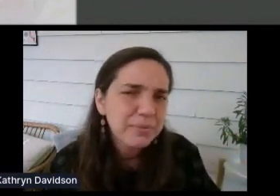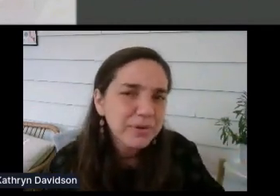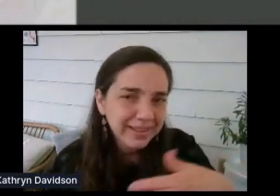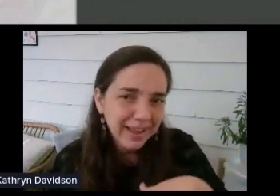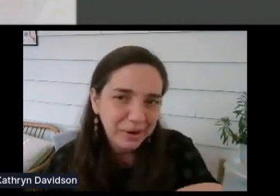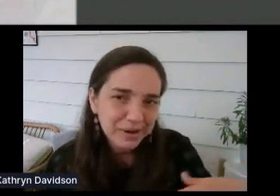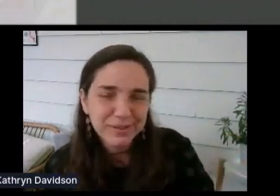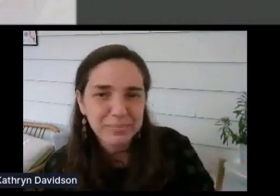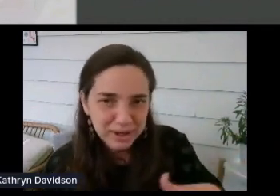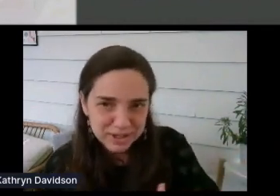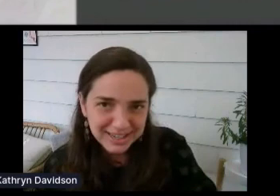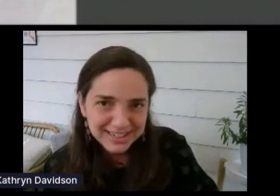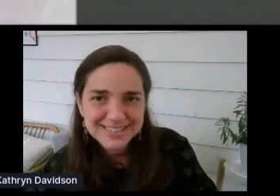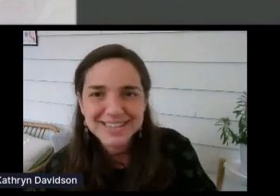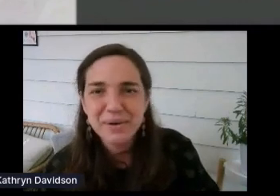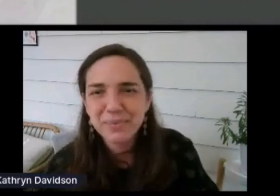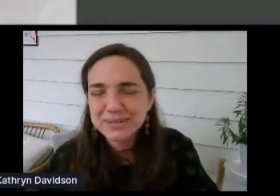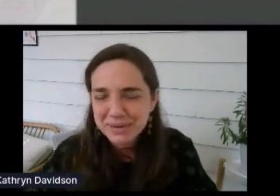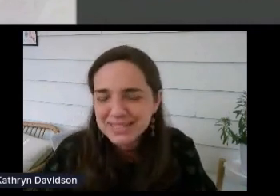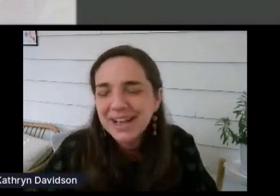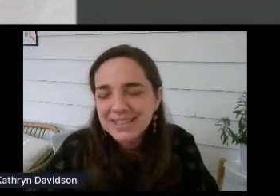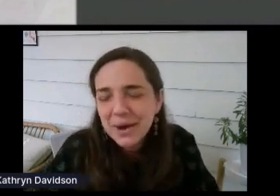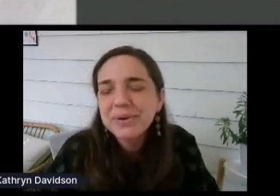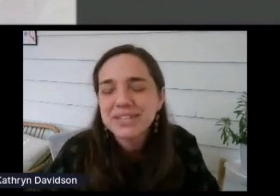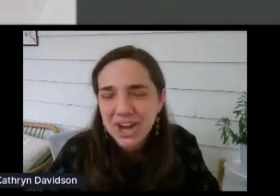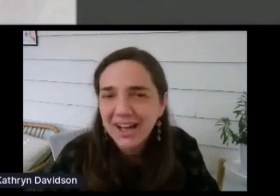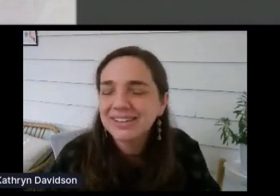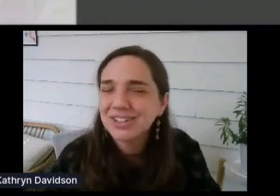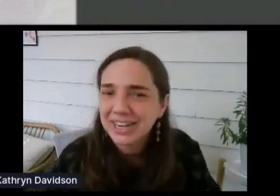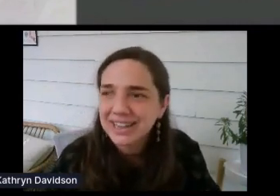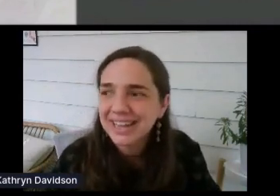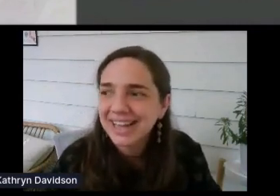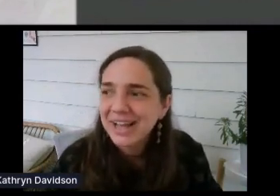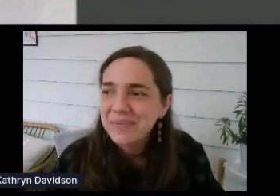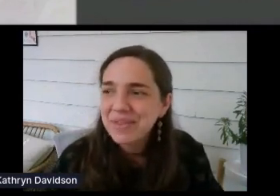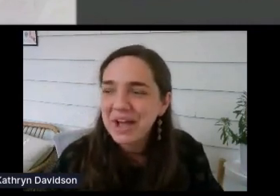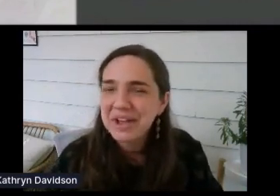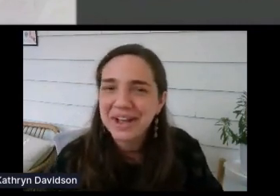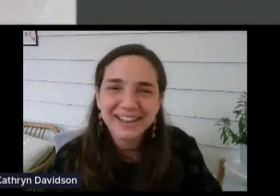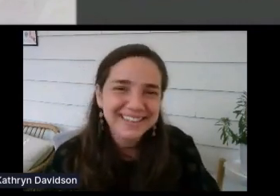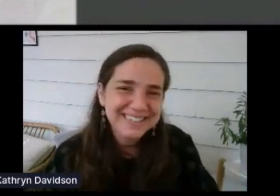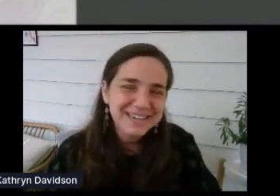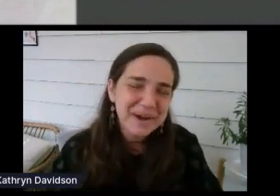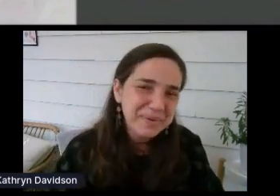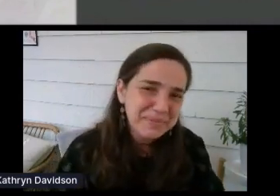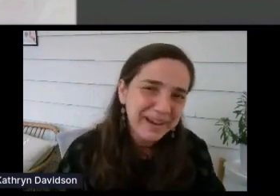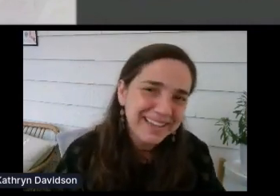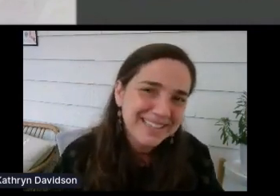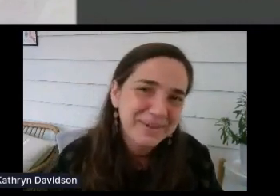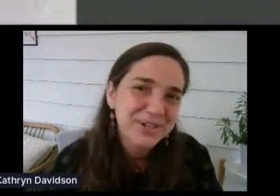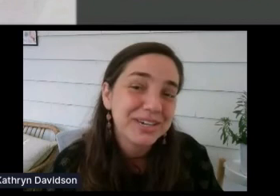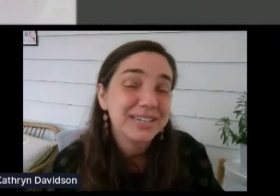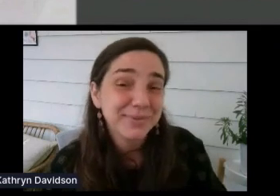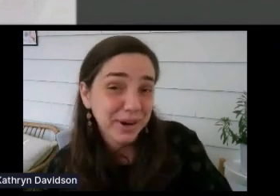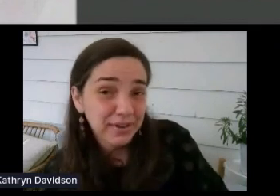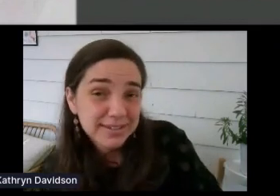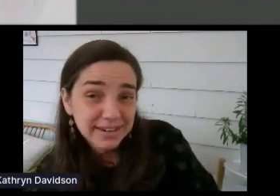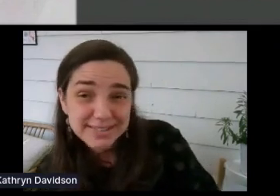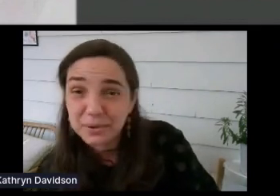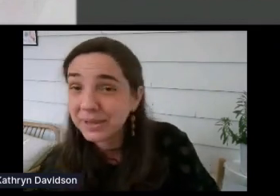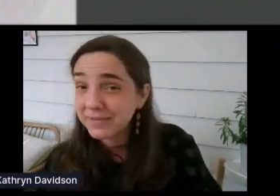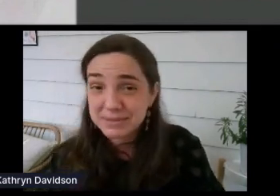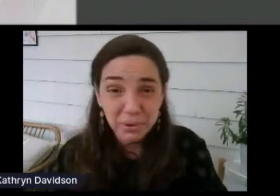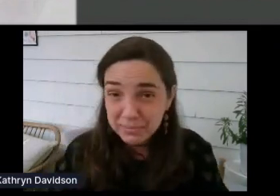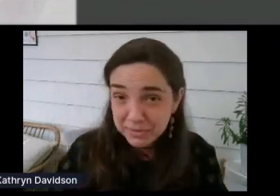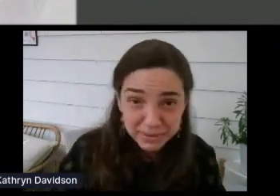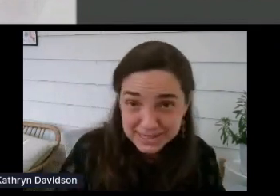So yeah, we're moving in the area of like bigger studies, but it's always a challenge. And I think I at least come with a bias that we shouldn't disregard